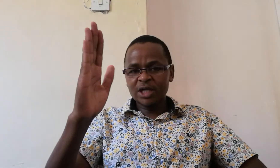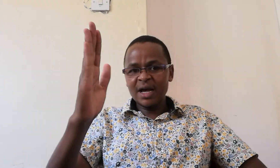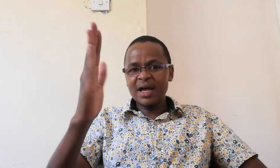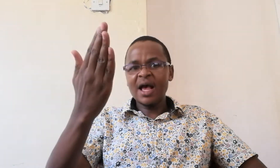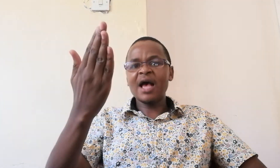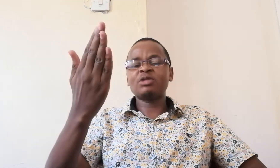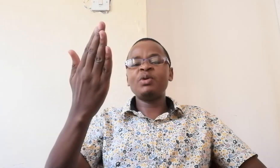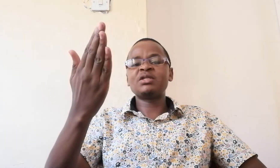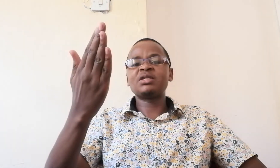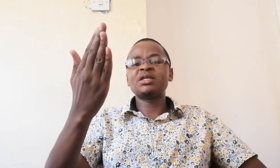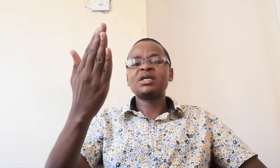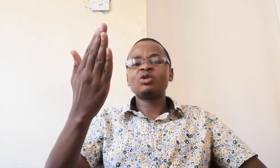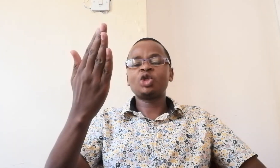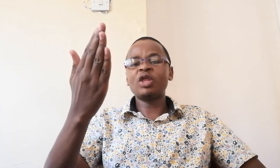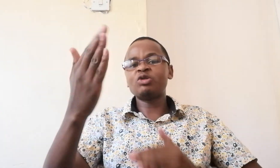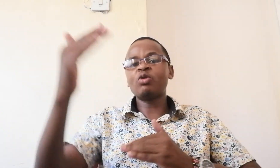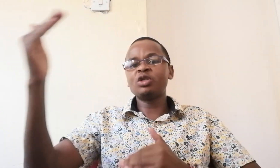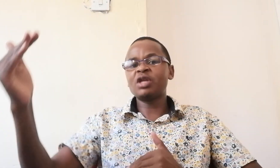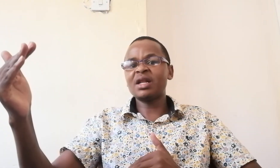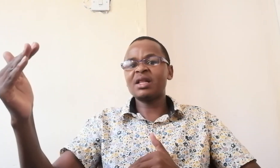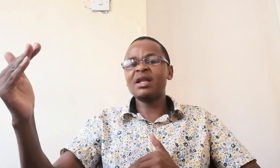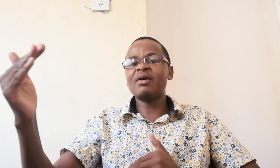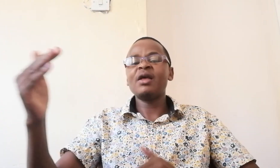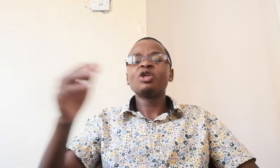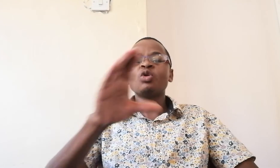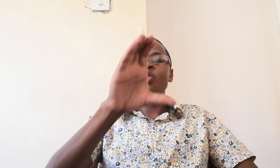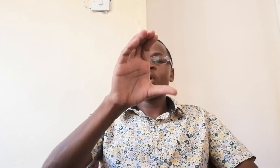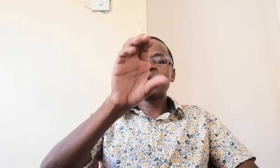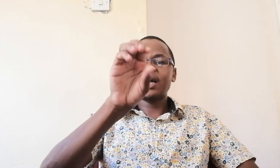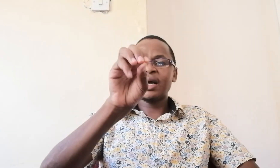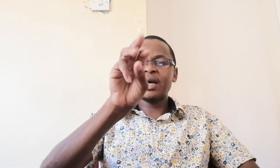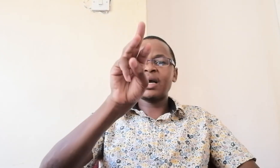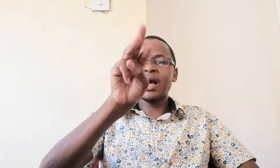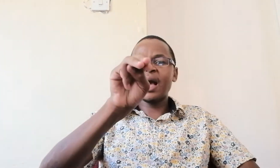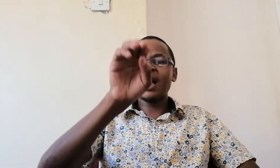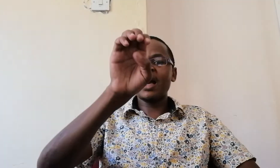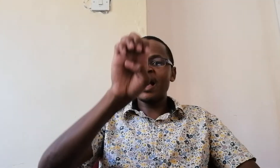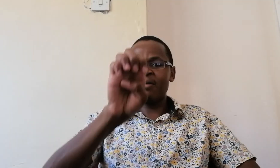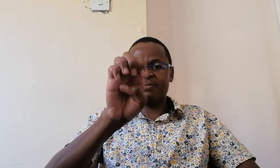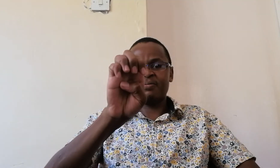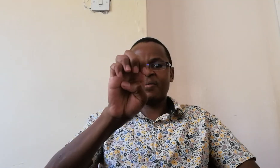a space to show that you're going to that one. So come